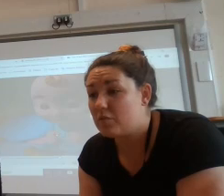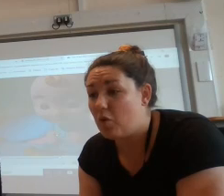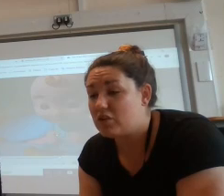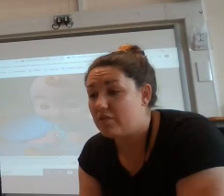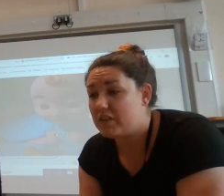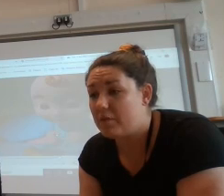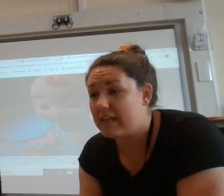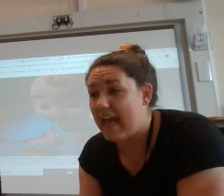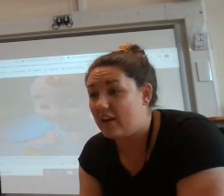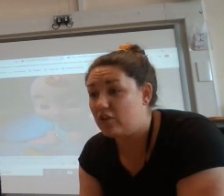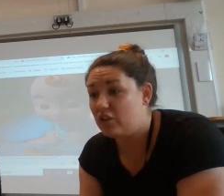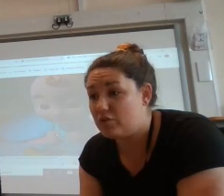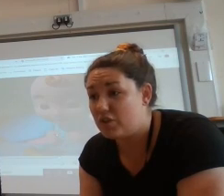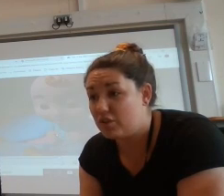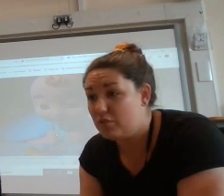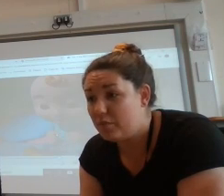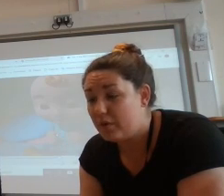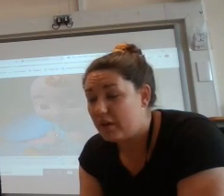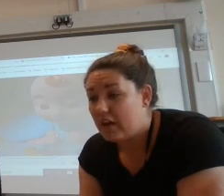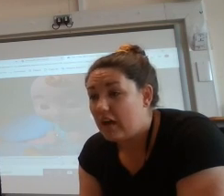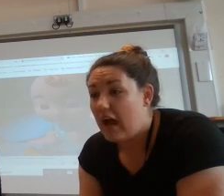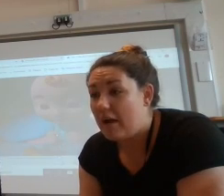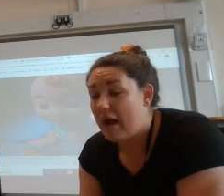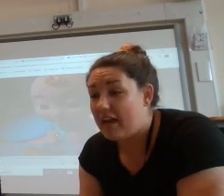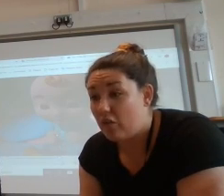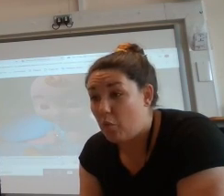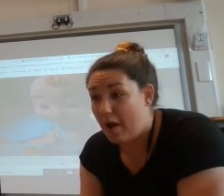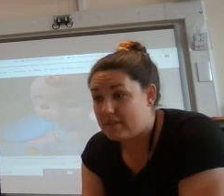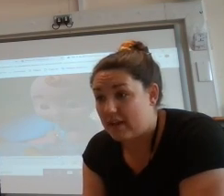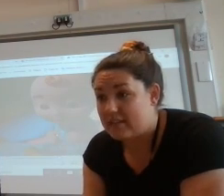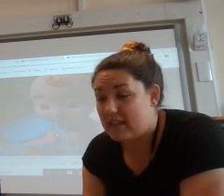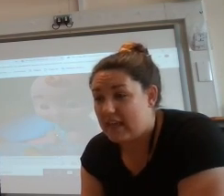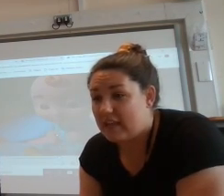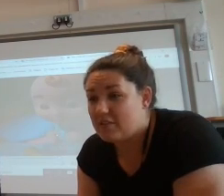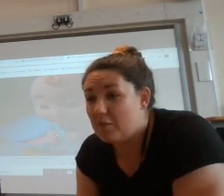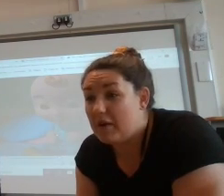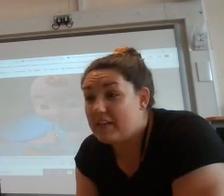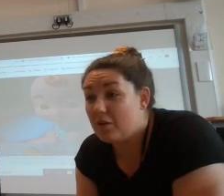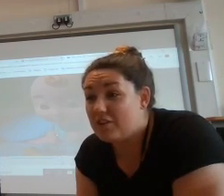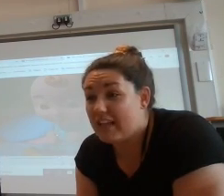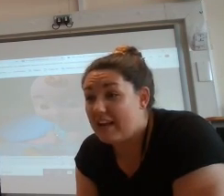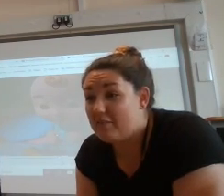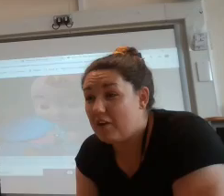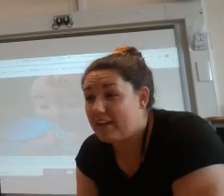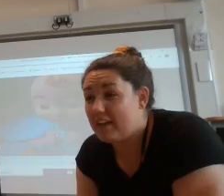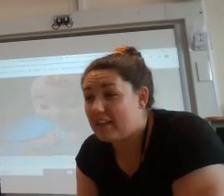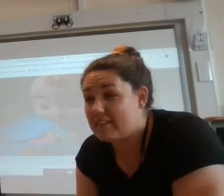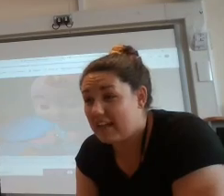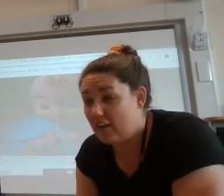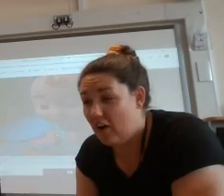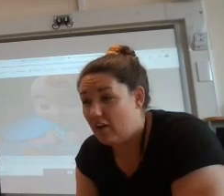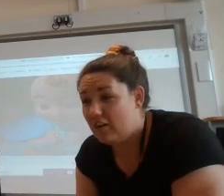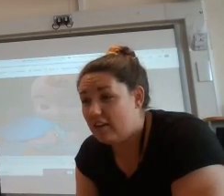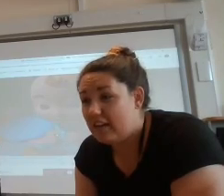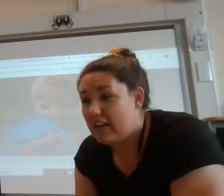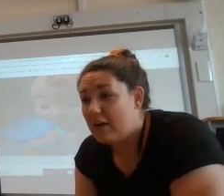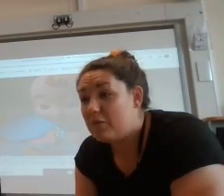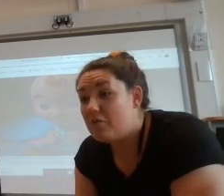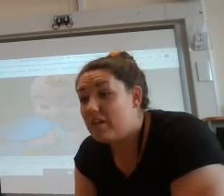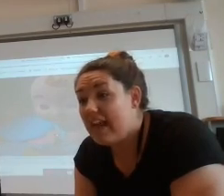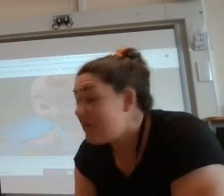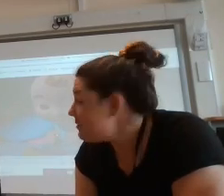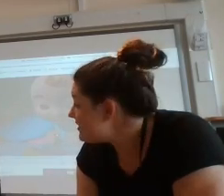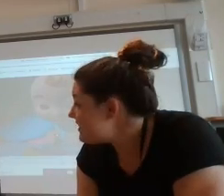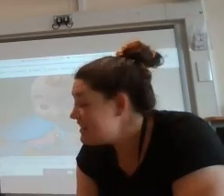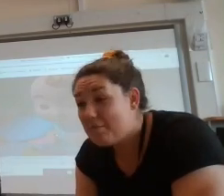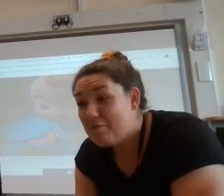you're going to be able to watch the video again on YouTube and on the website and things. So please watch again if you'd like another sing-along. And